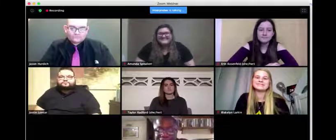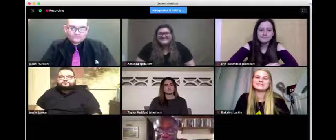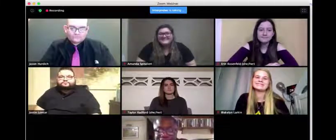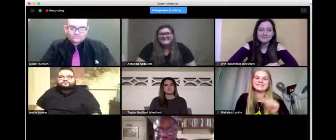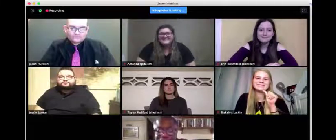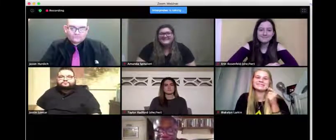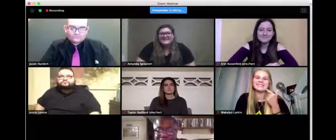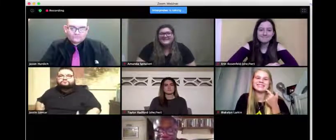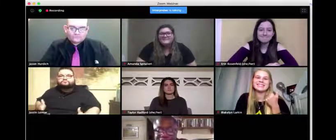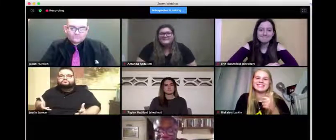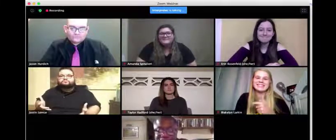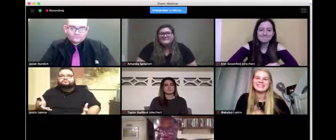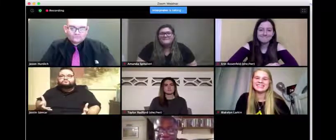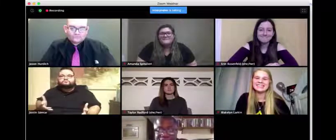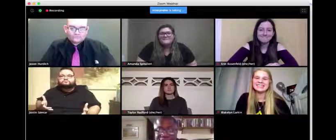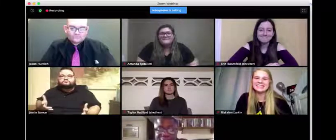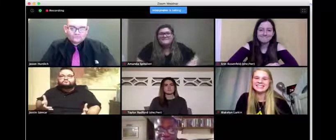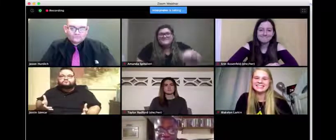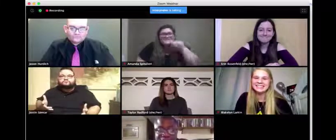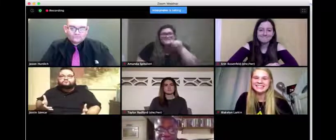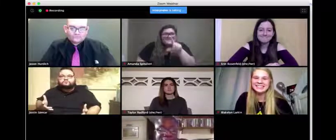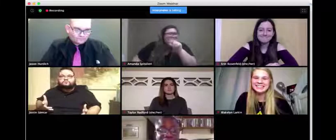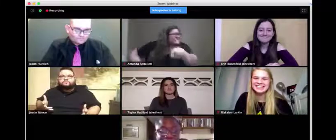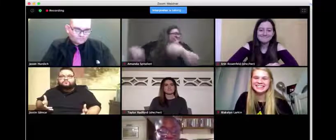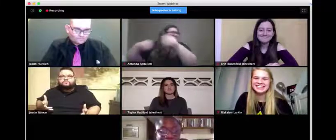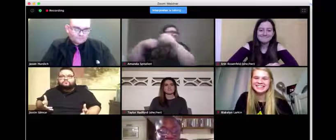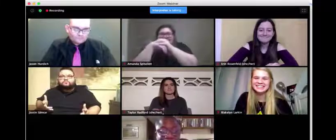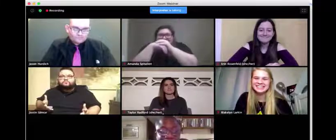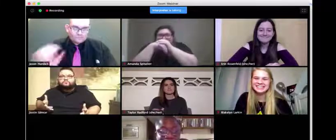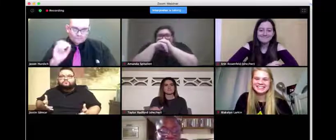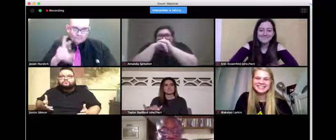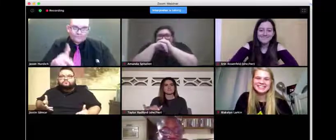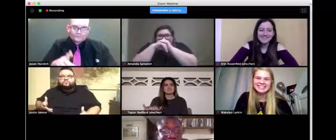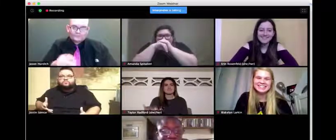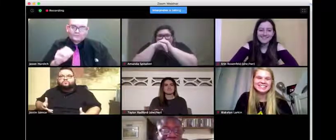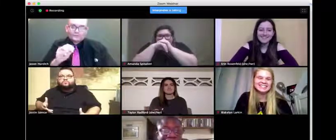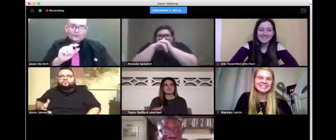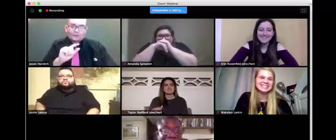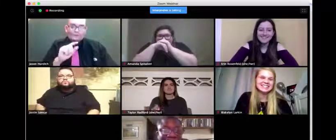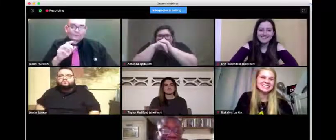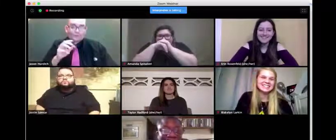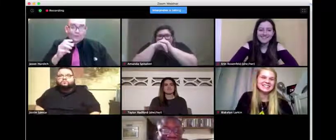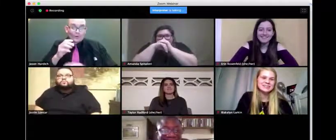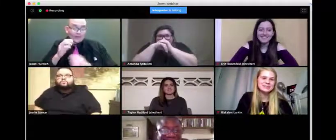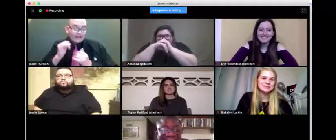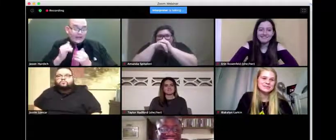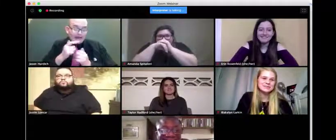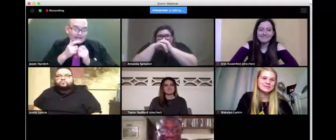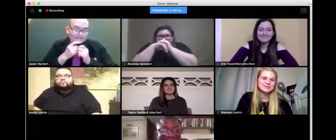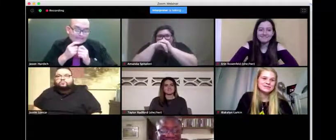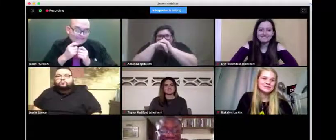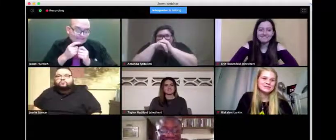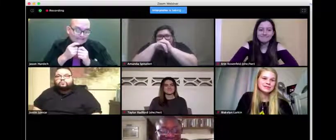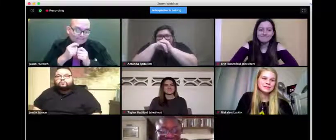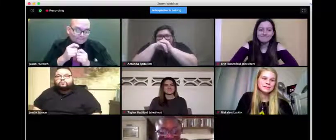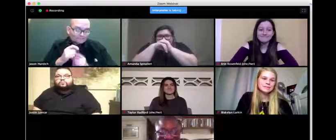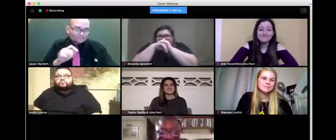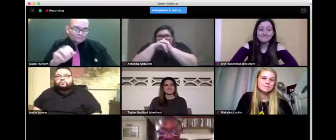Okay. So let's see. Erin, sure.